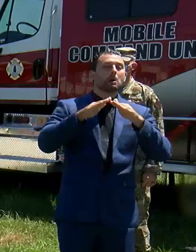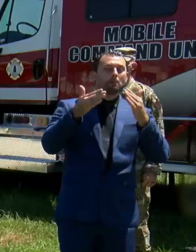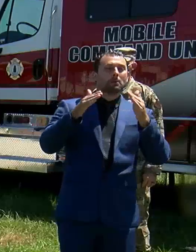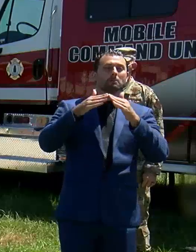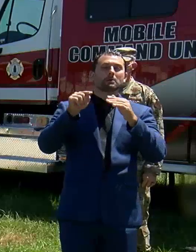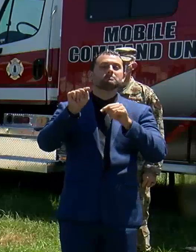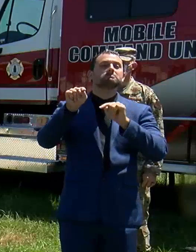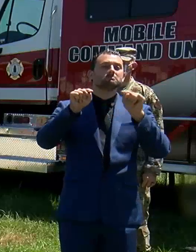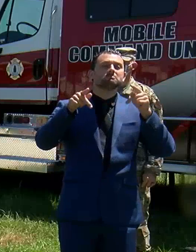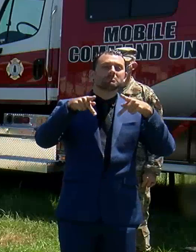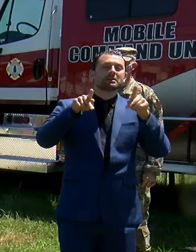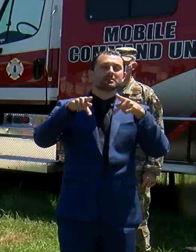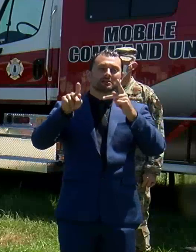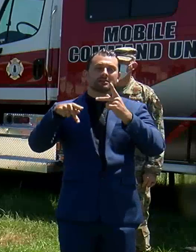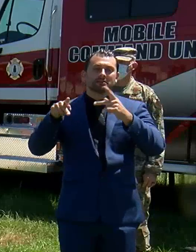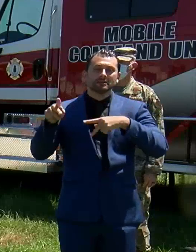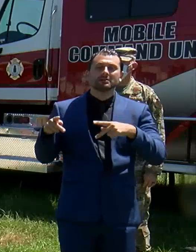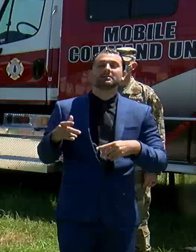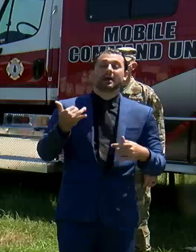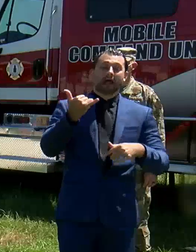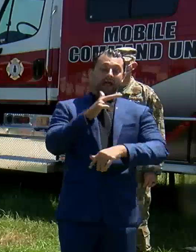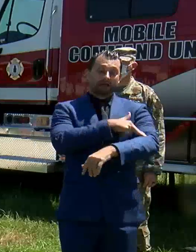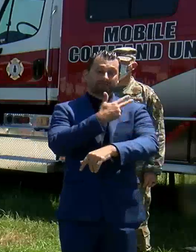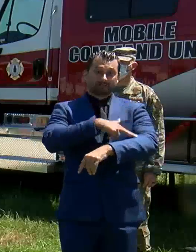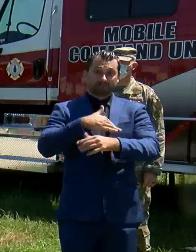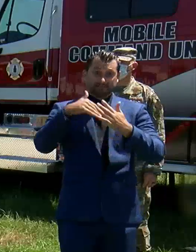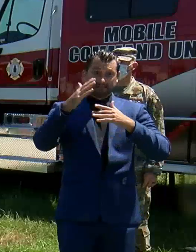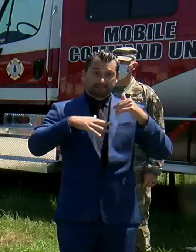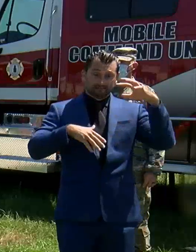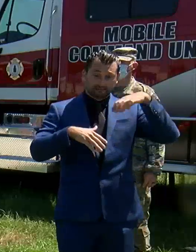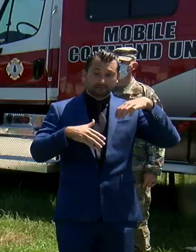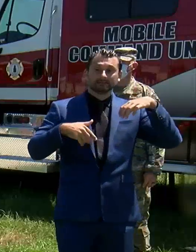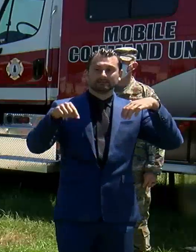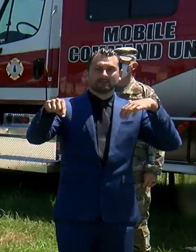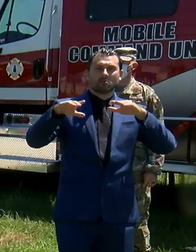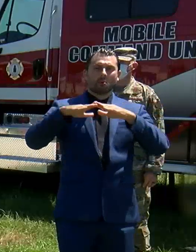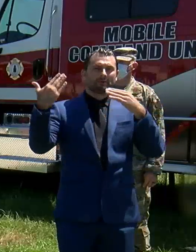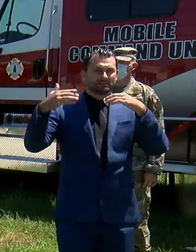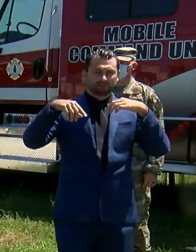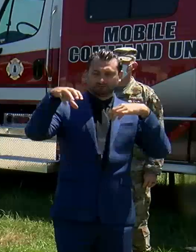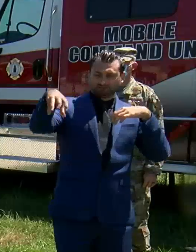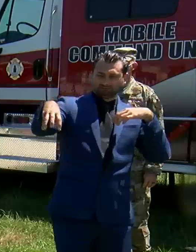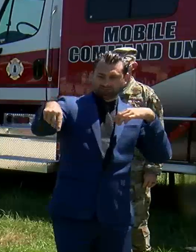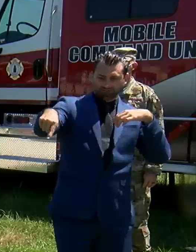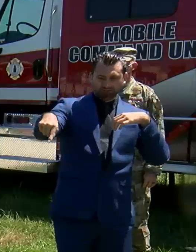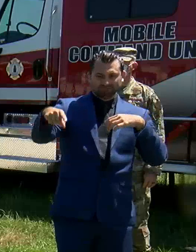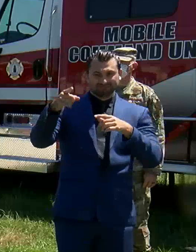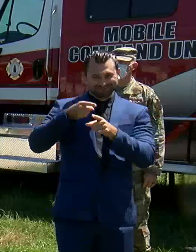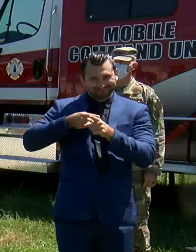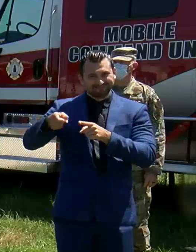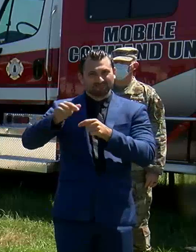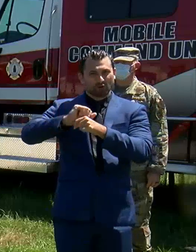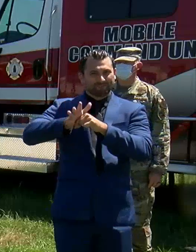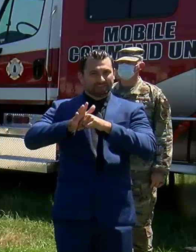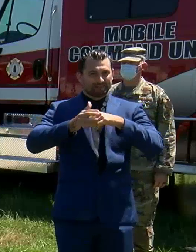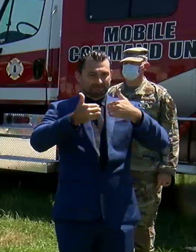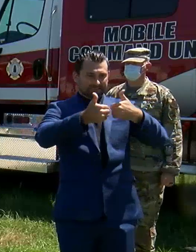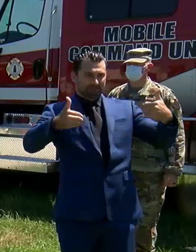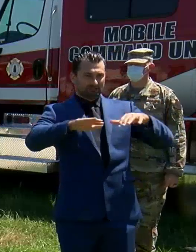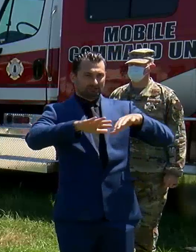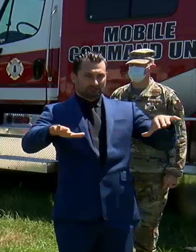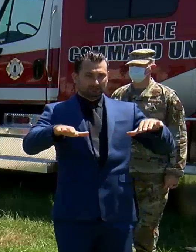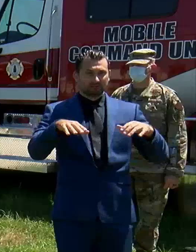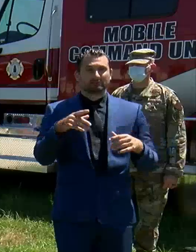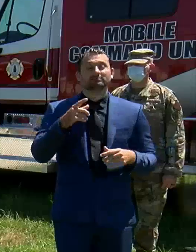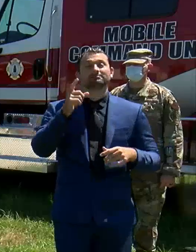they have adequate PPE. And then the third most, I think, important factor is, and most of this is just a continuation of